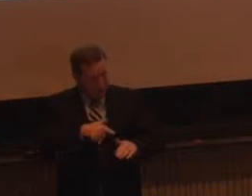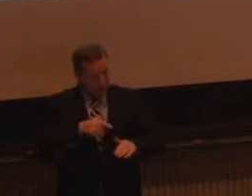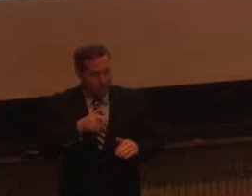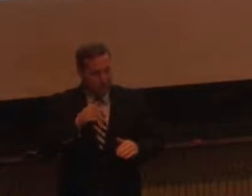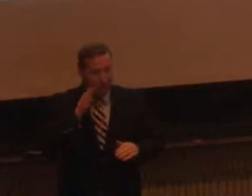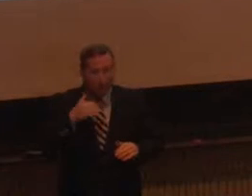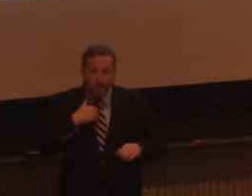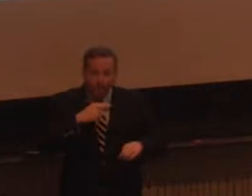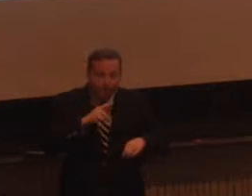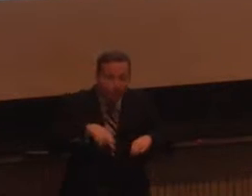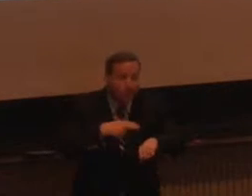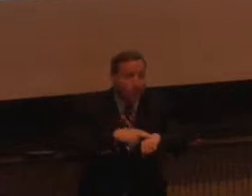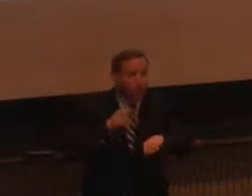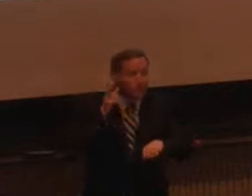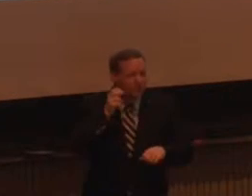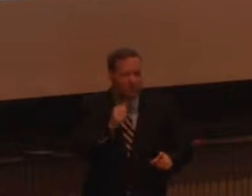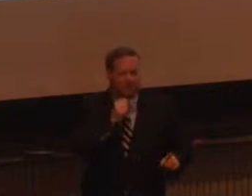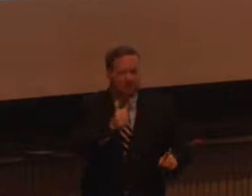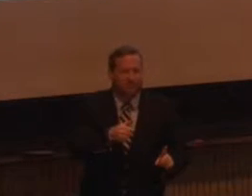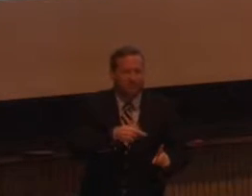could benefit from visual language exposure.